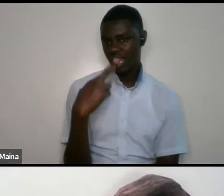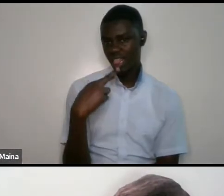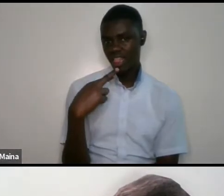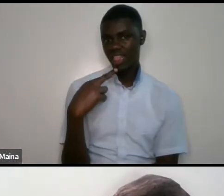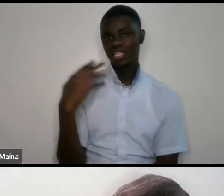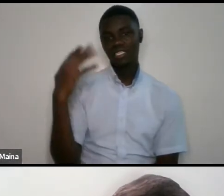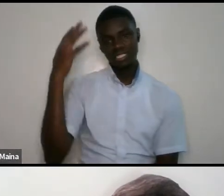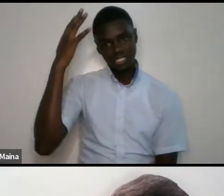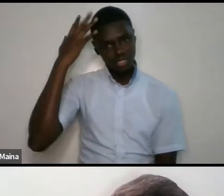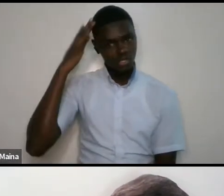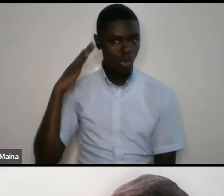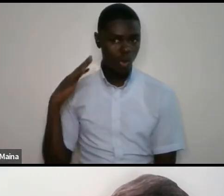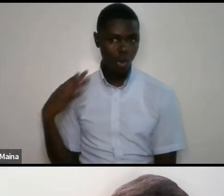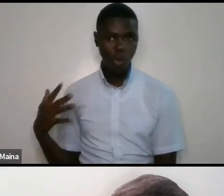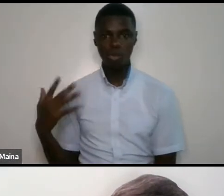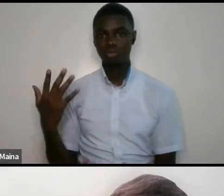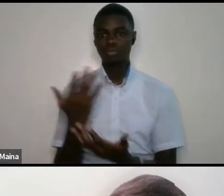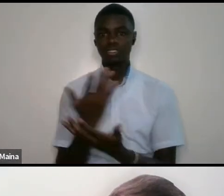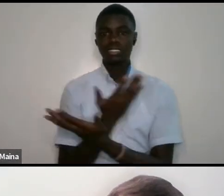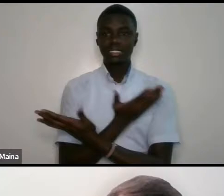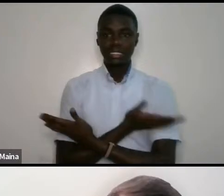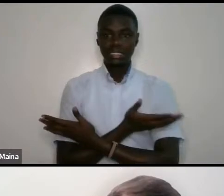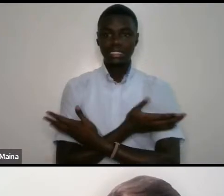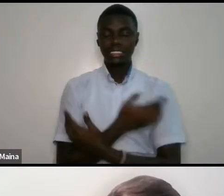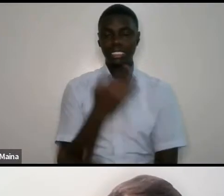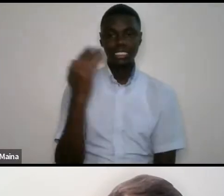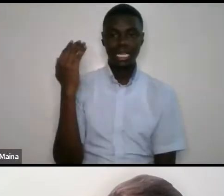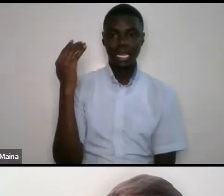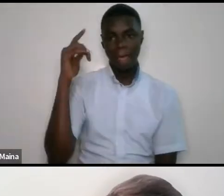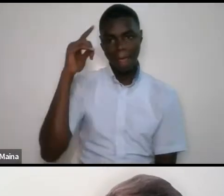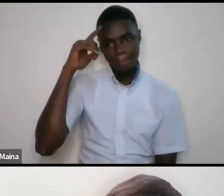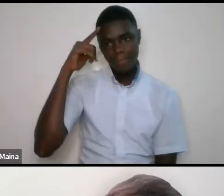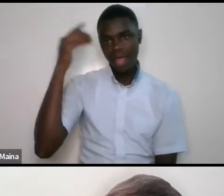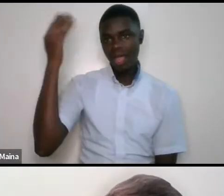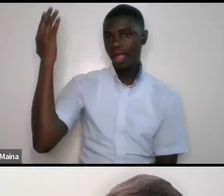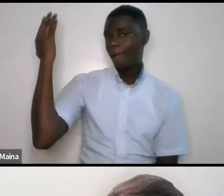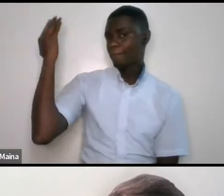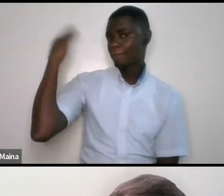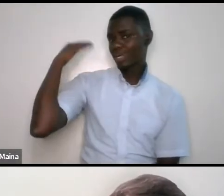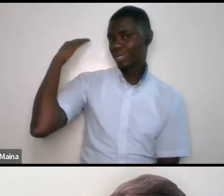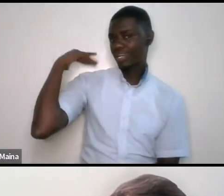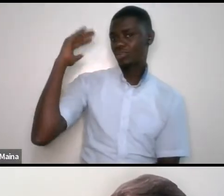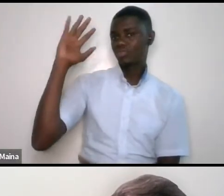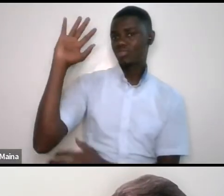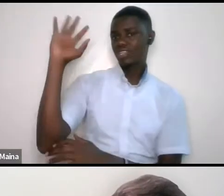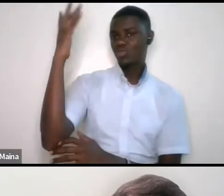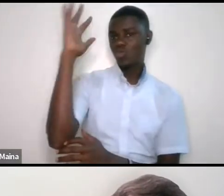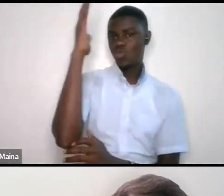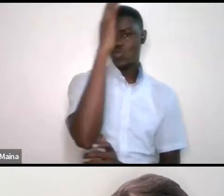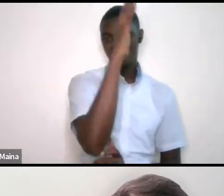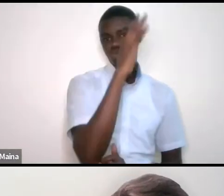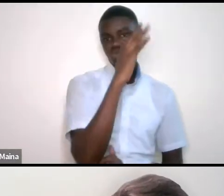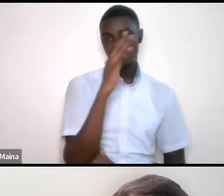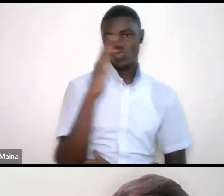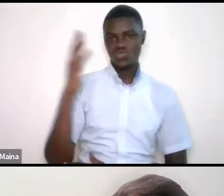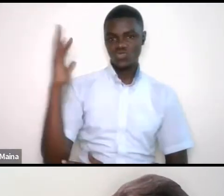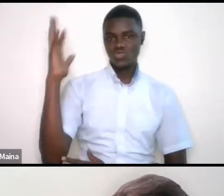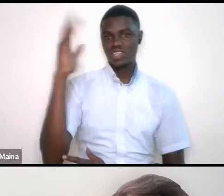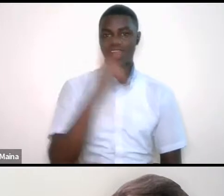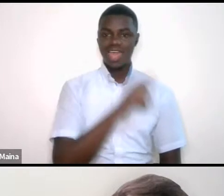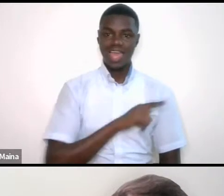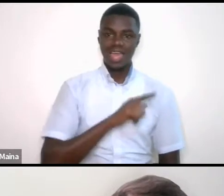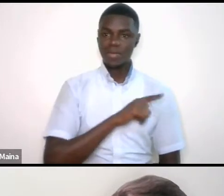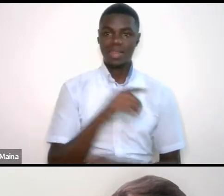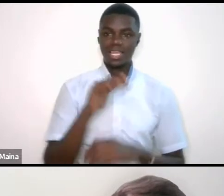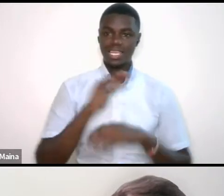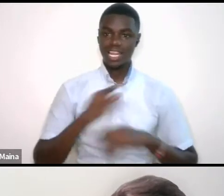am wearing a black t-shirt. The background behind me is kind of the wooded backyard where I am lucky enough to live. But